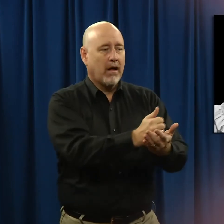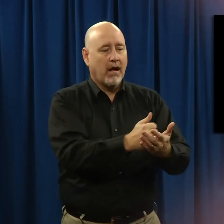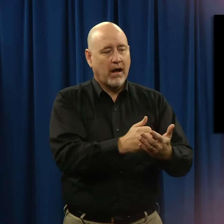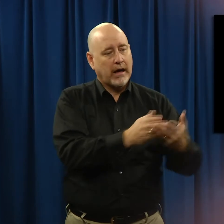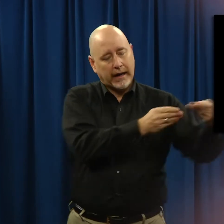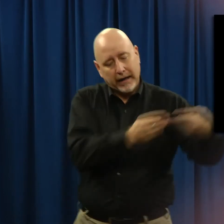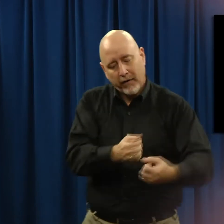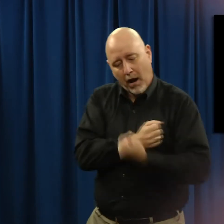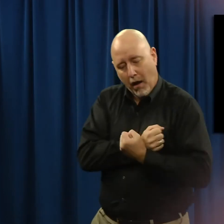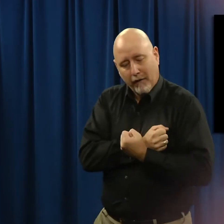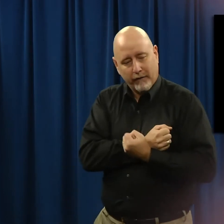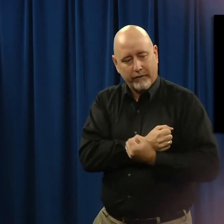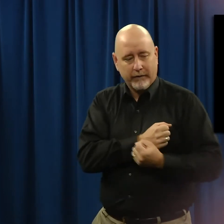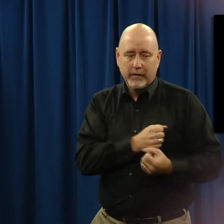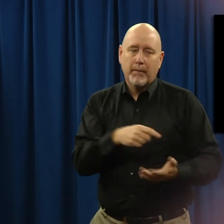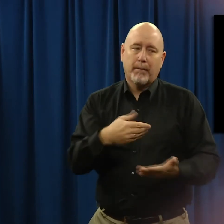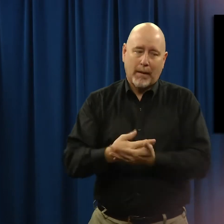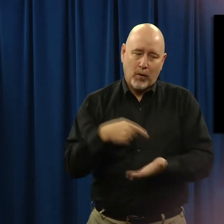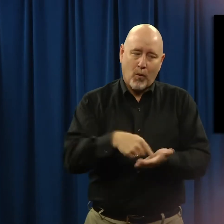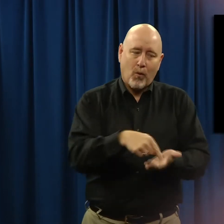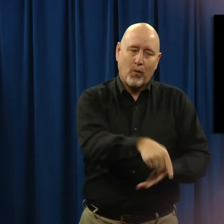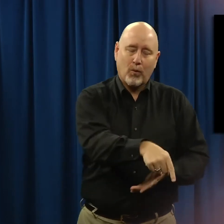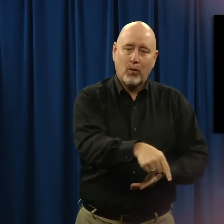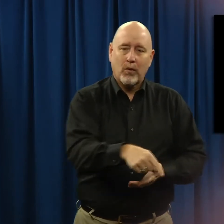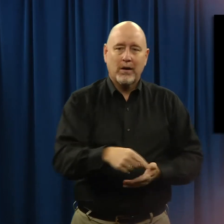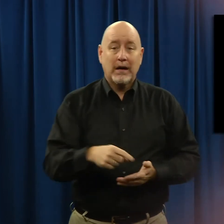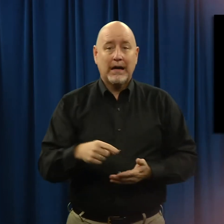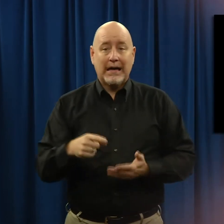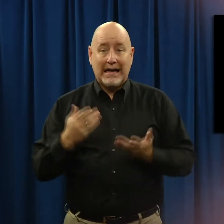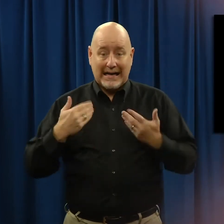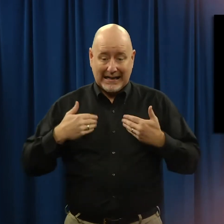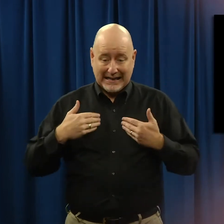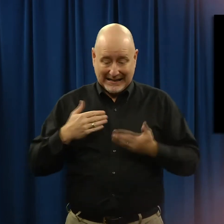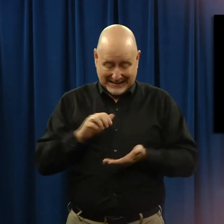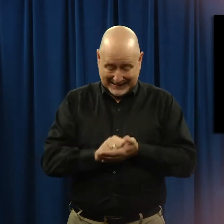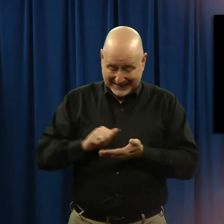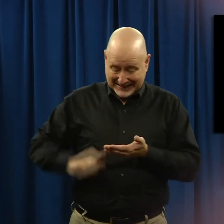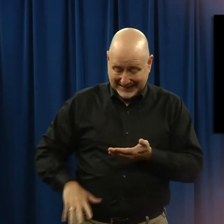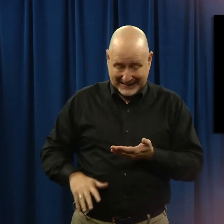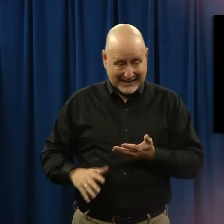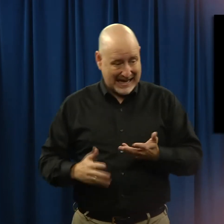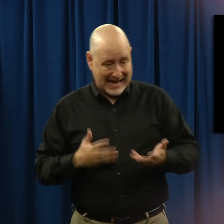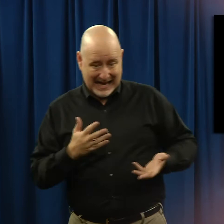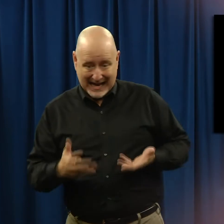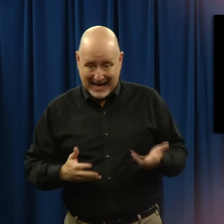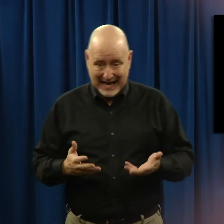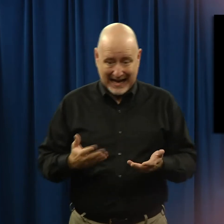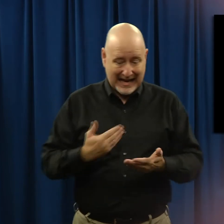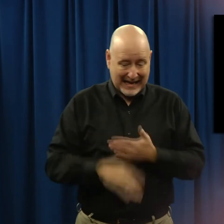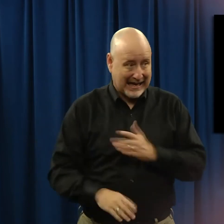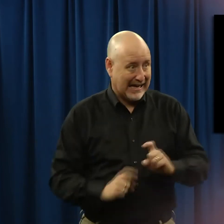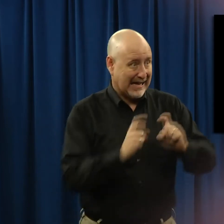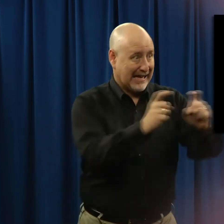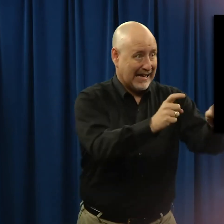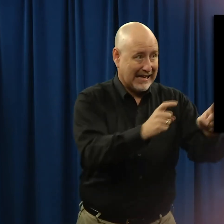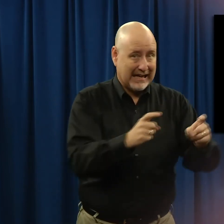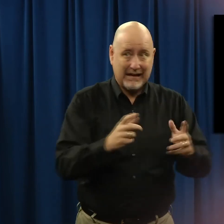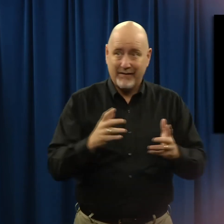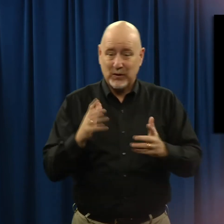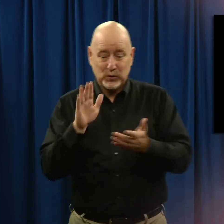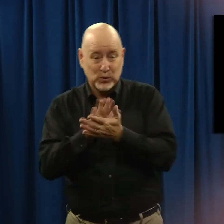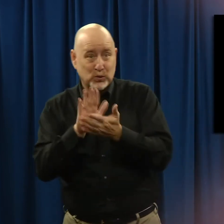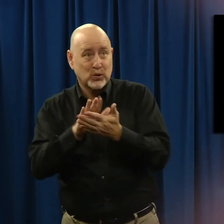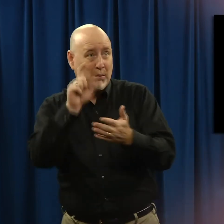deserved. I never thought I'd end up pregnant. And it's hard making it in this world without a degree, especially when your parents are willing to pay for your